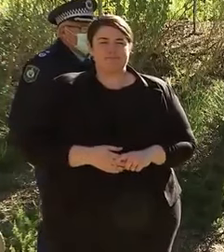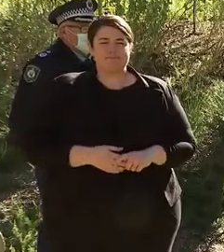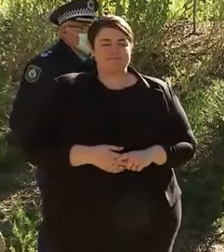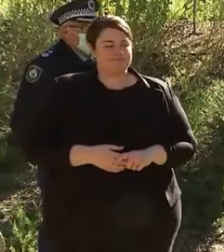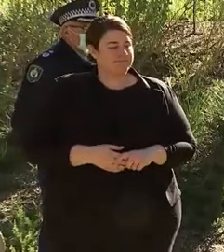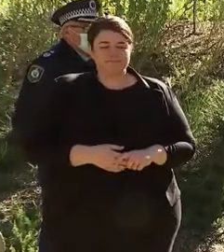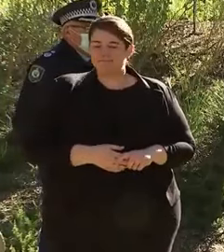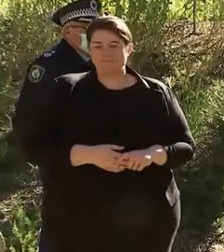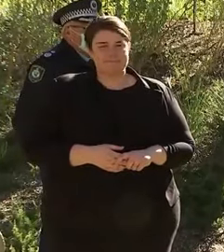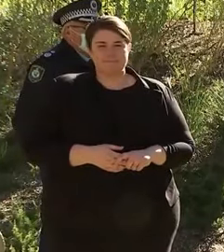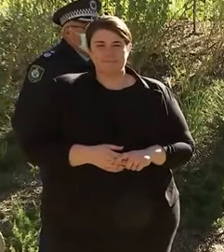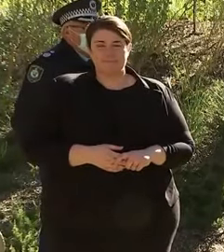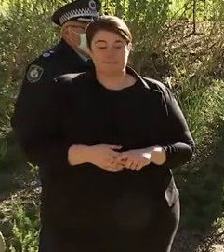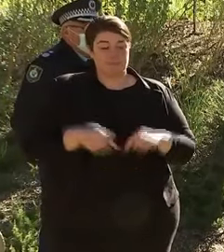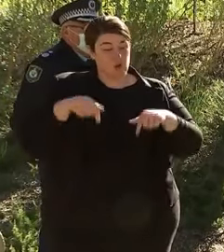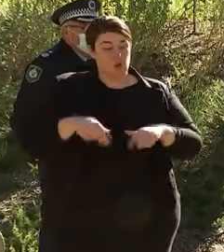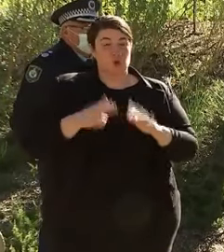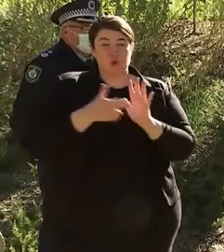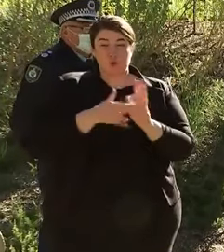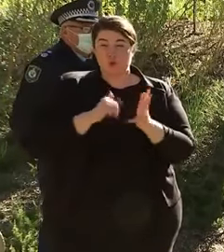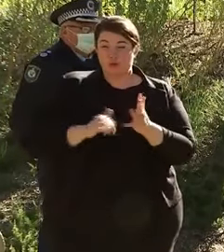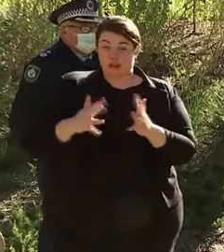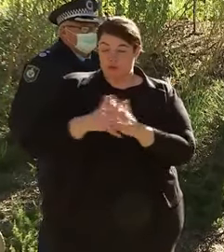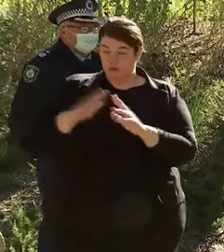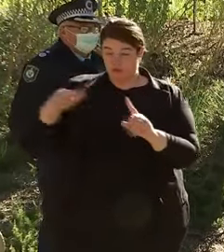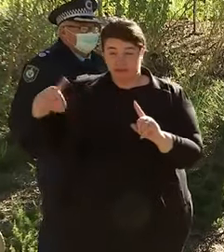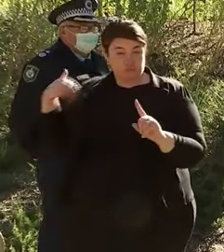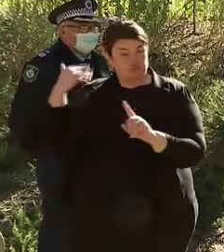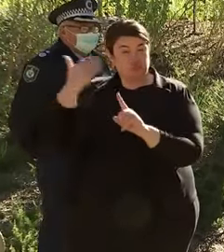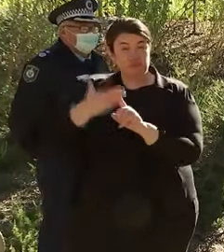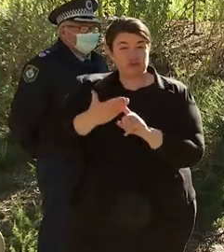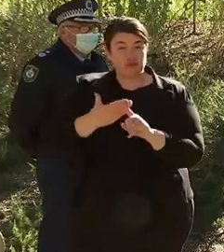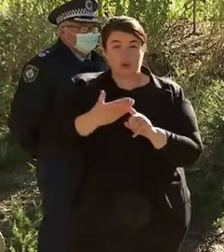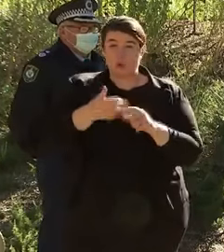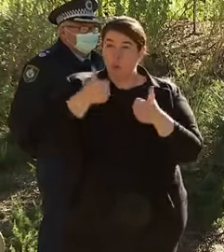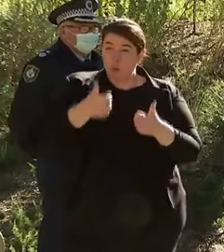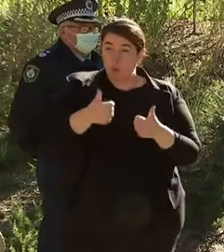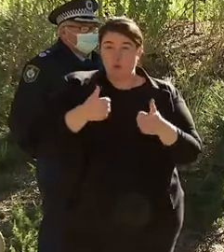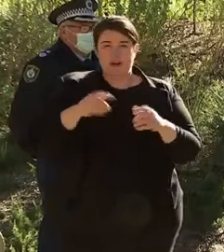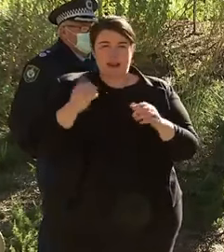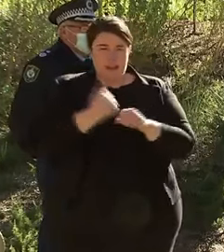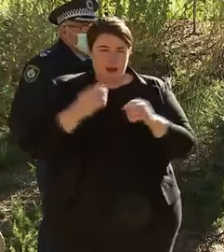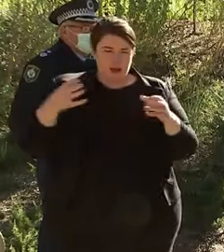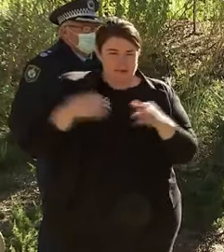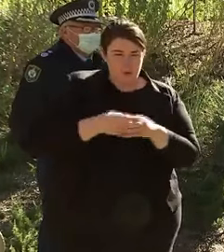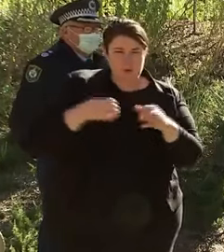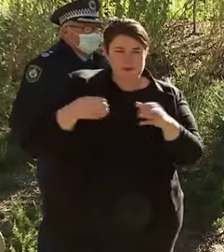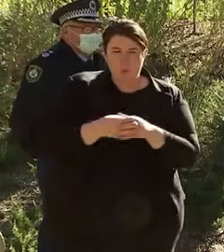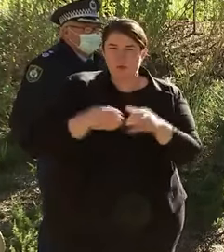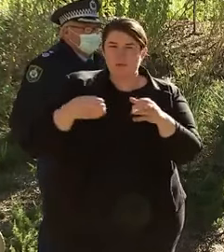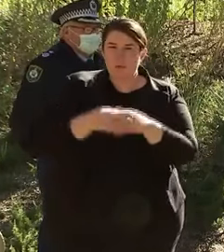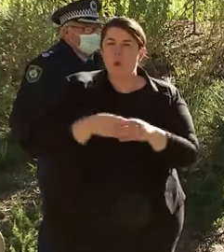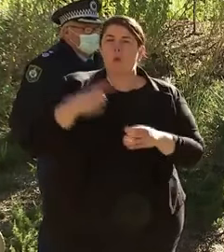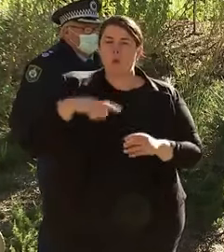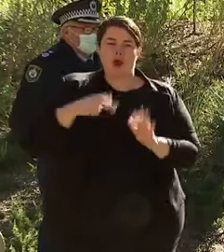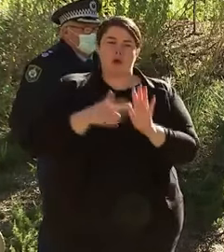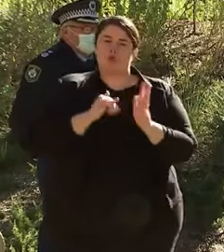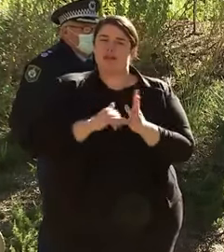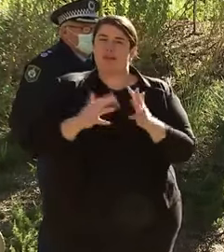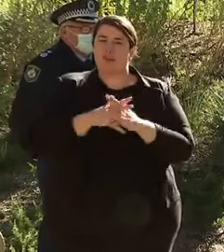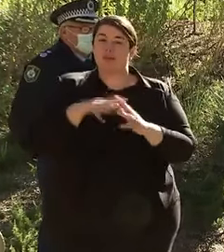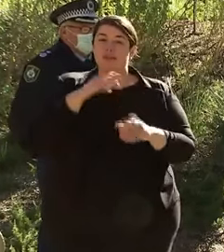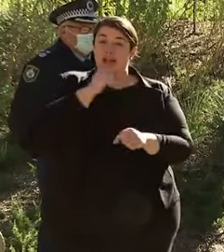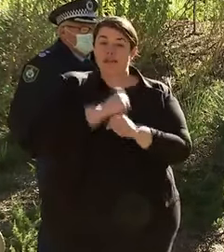that any success New South Wales has had to date is because our government has to the letter followed the